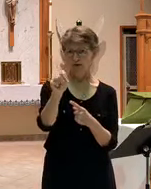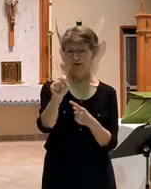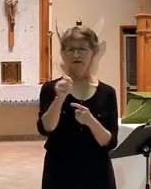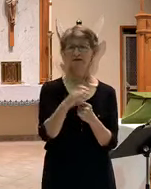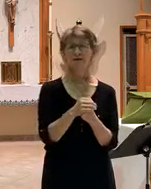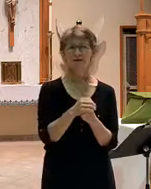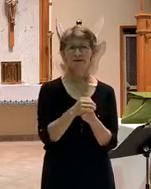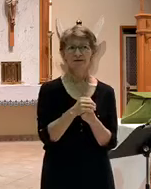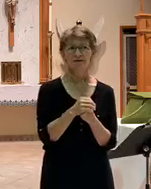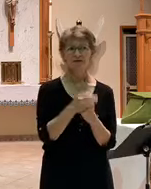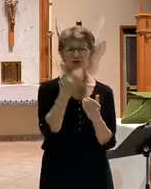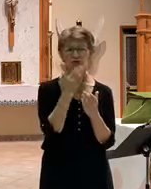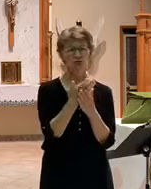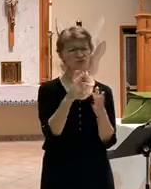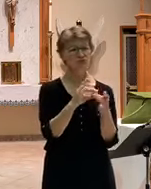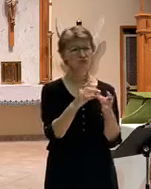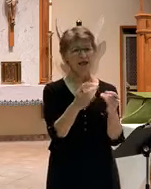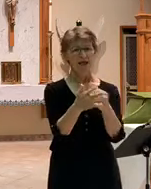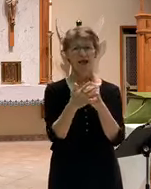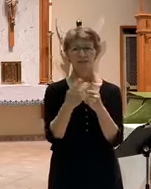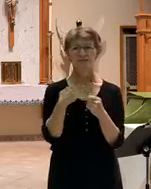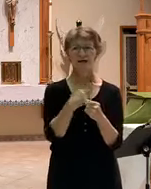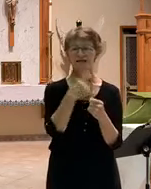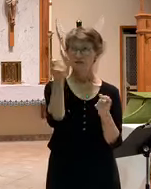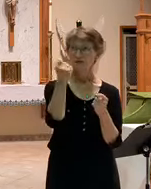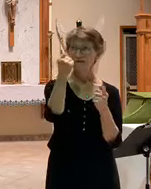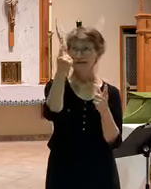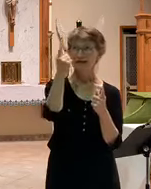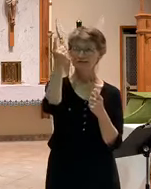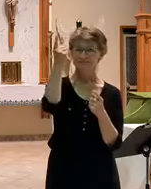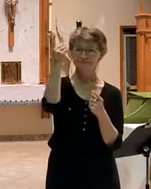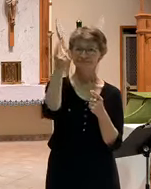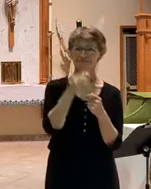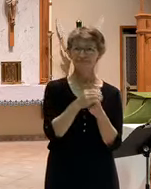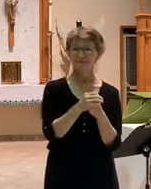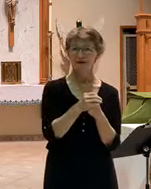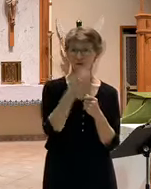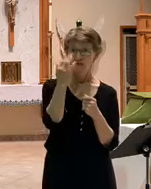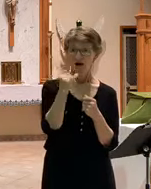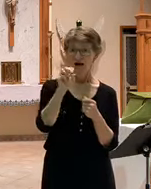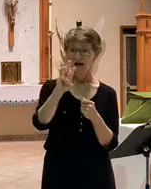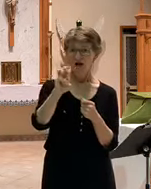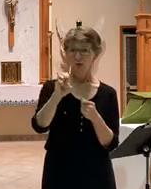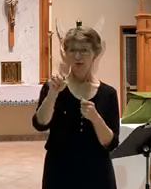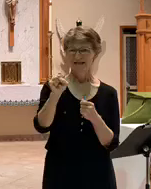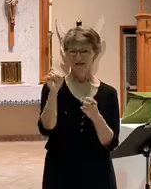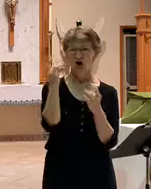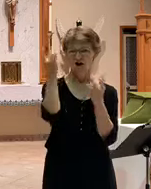it's a great analogy that helps us understand because weeds are awful.